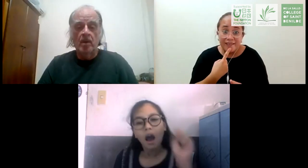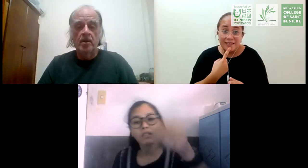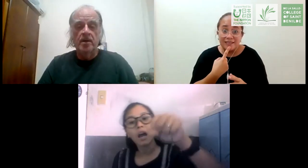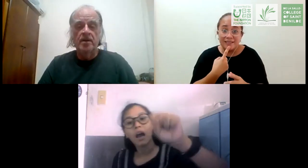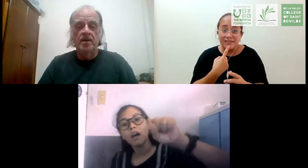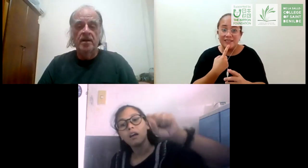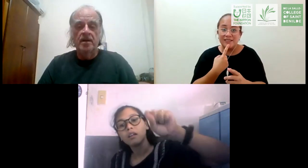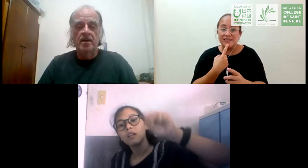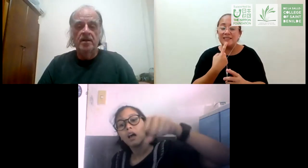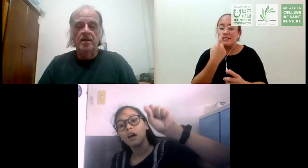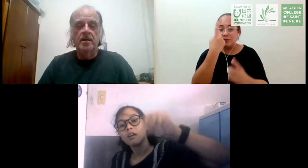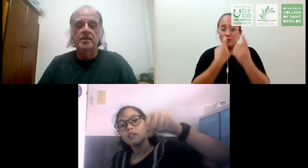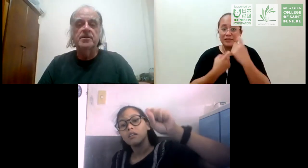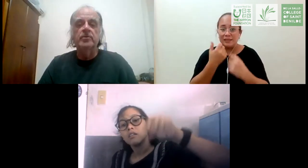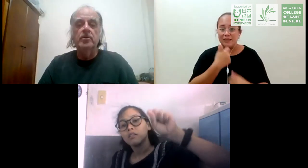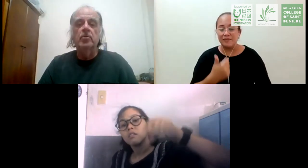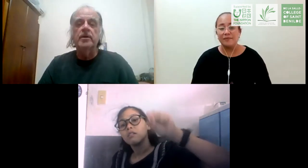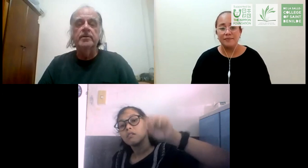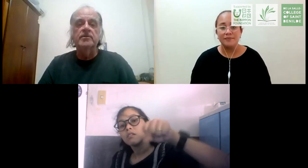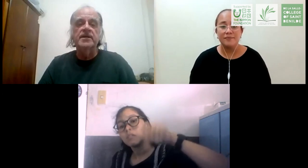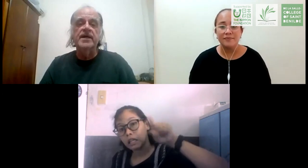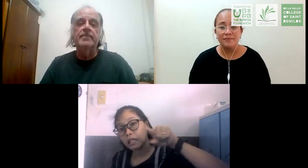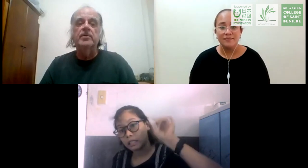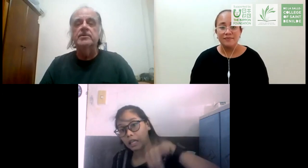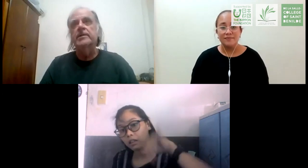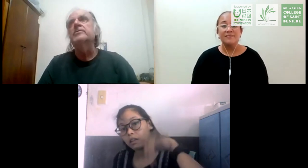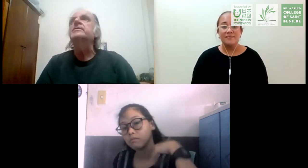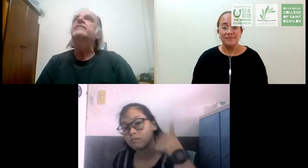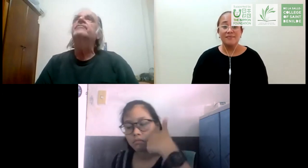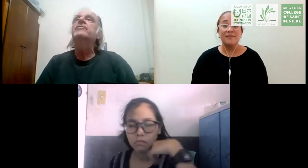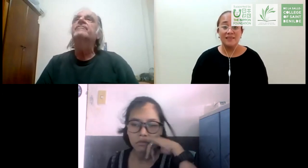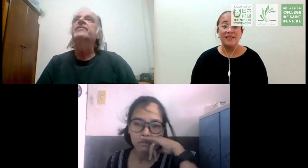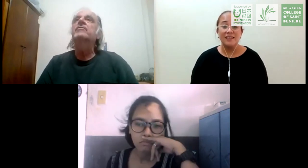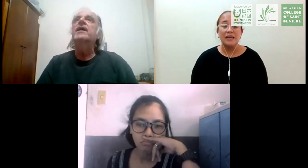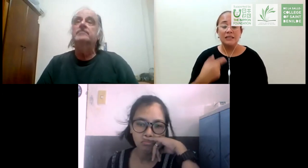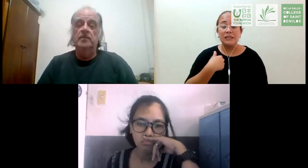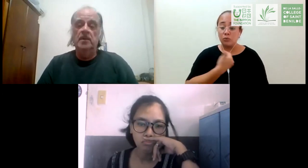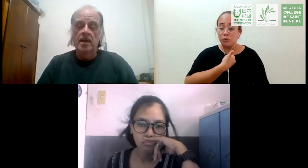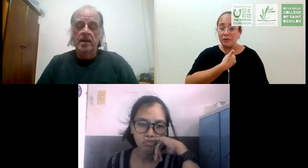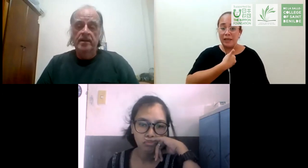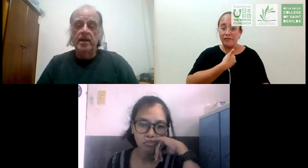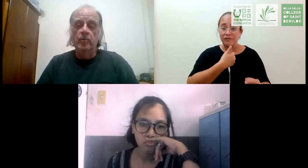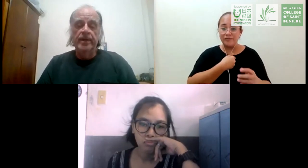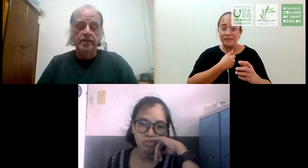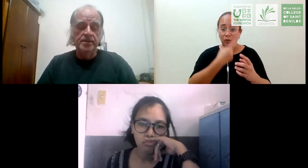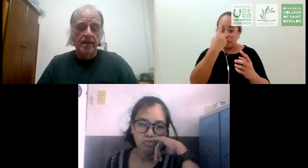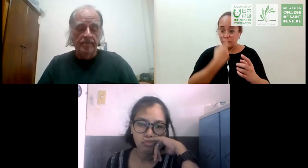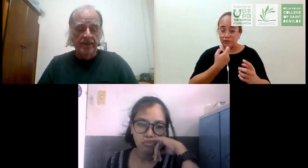Okay. Yes, sir. Yes, sir. So I you know look what you at mean. those Yes, sir. examples Yes, and you sir. see if you can figure out. Now we can set up the